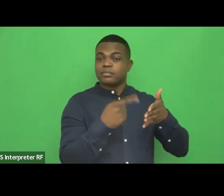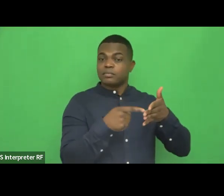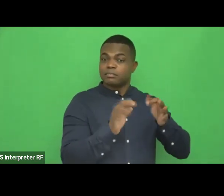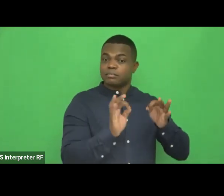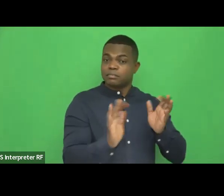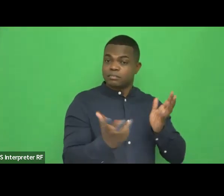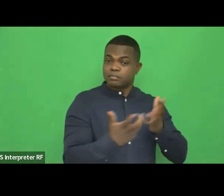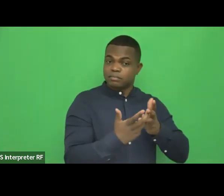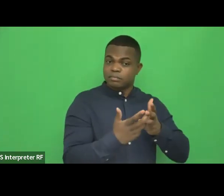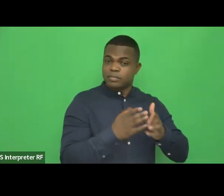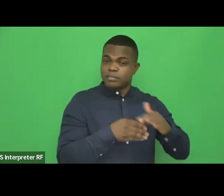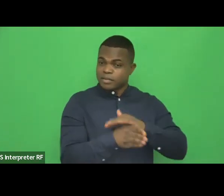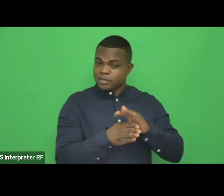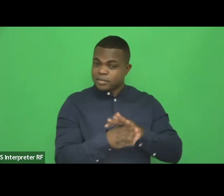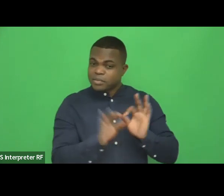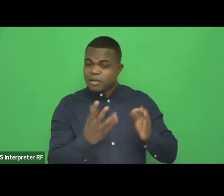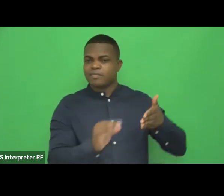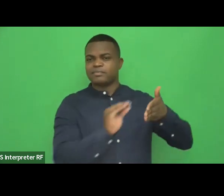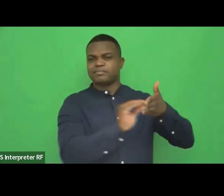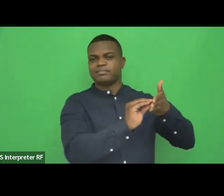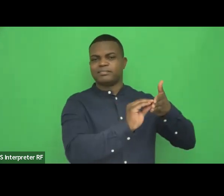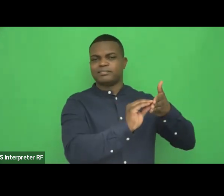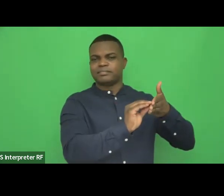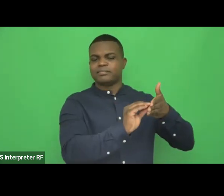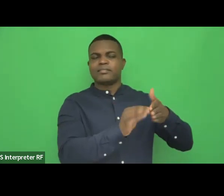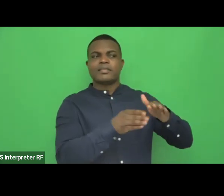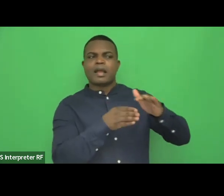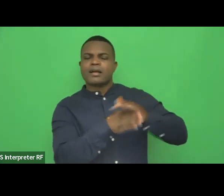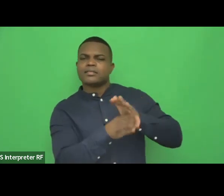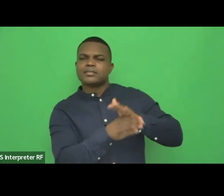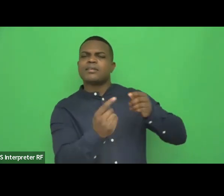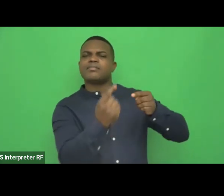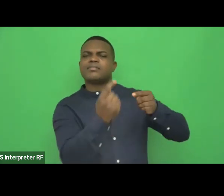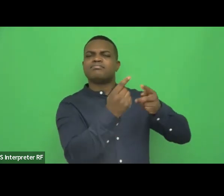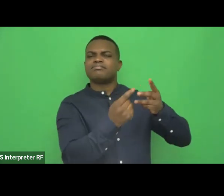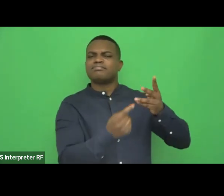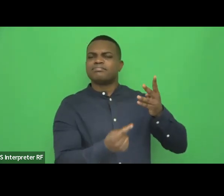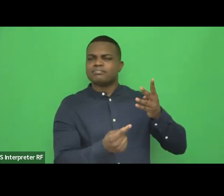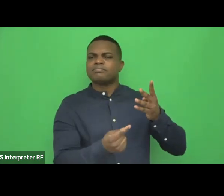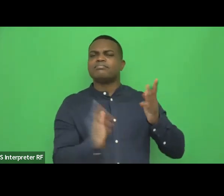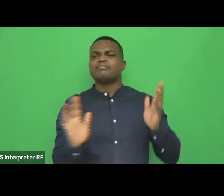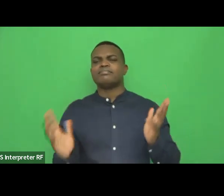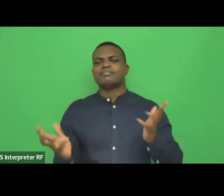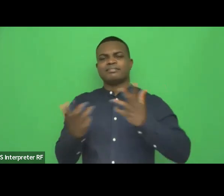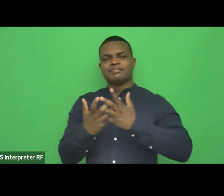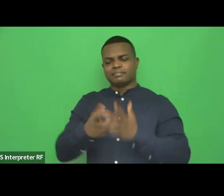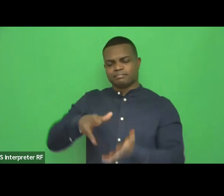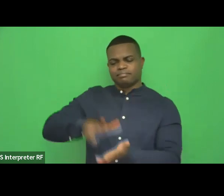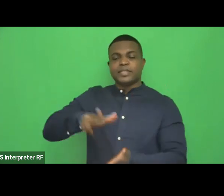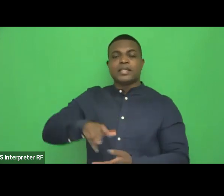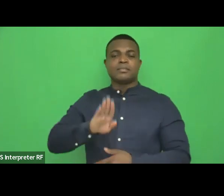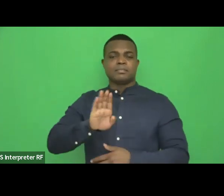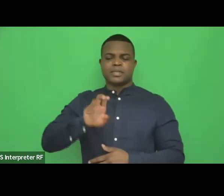their GCA program. With accessibility metadata becoming increasingly common and more visible on